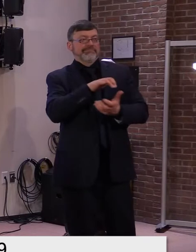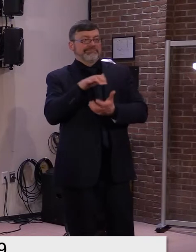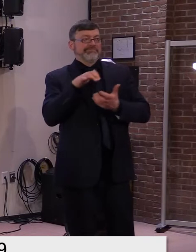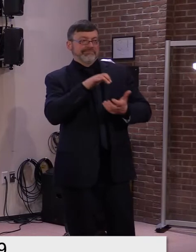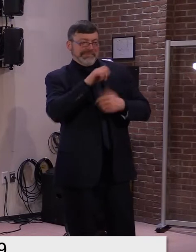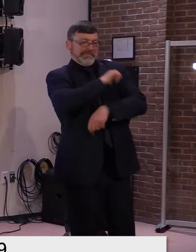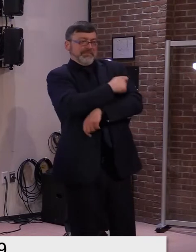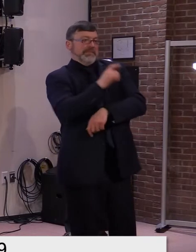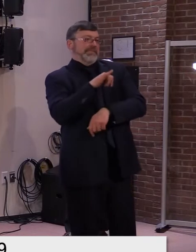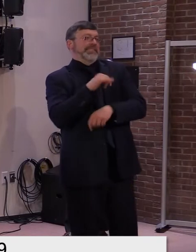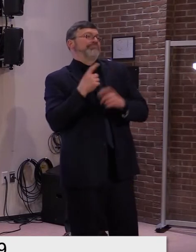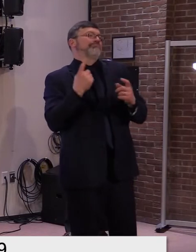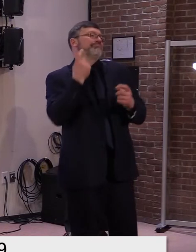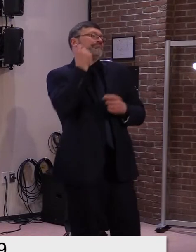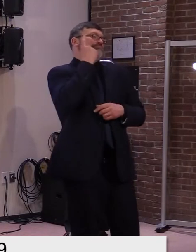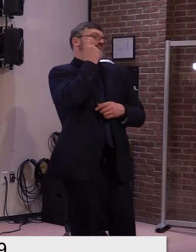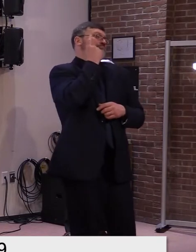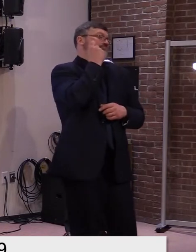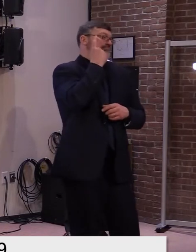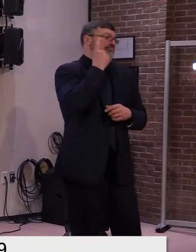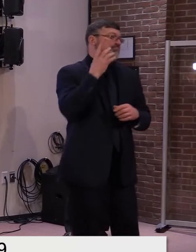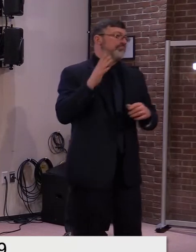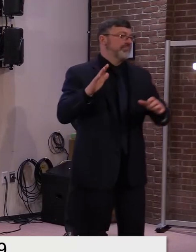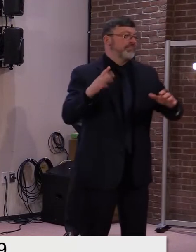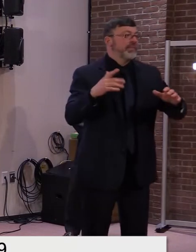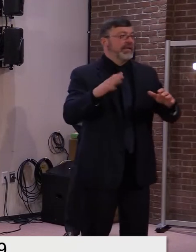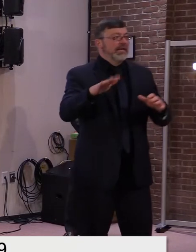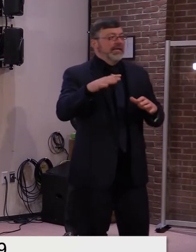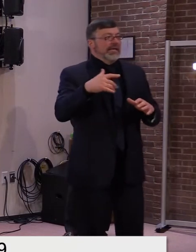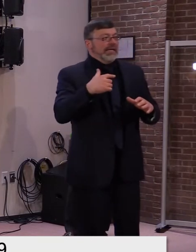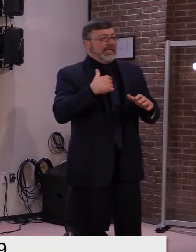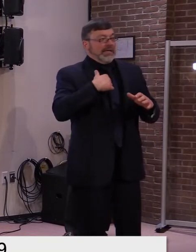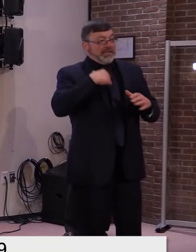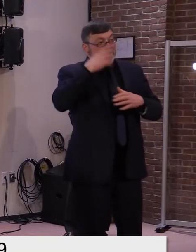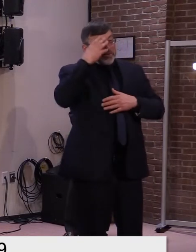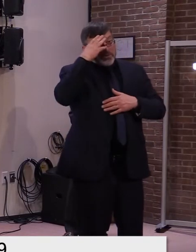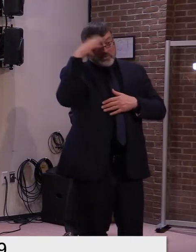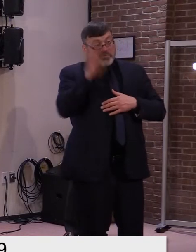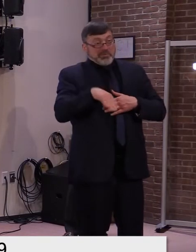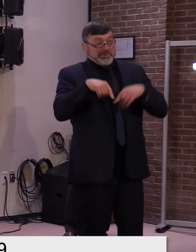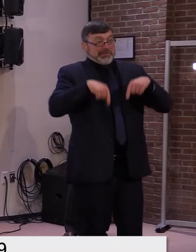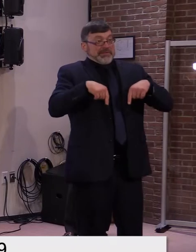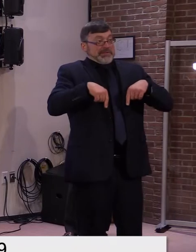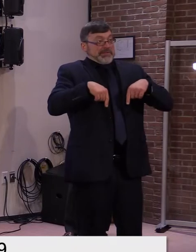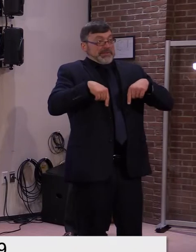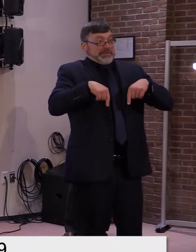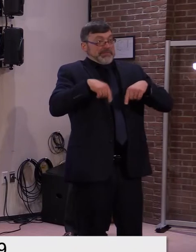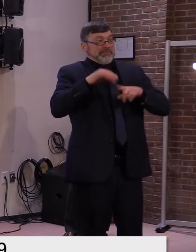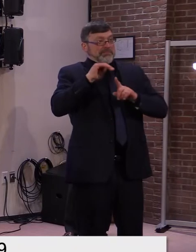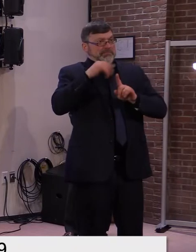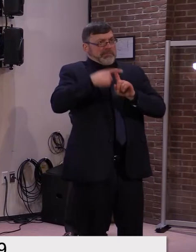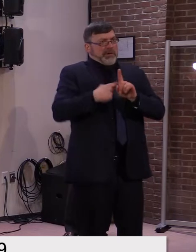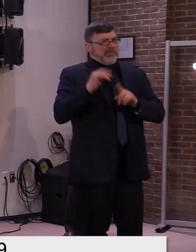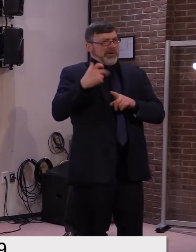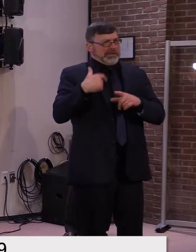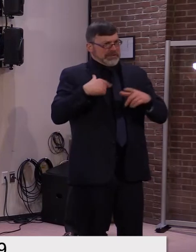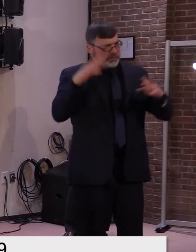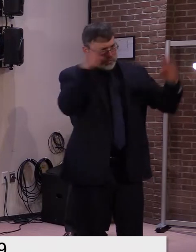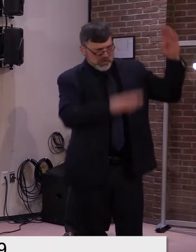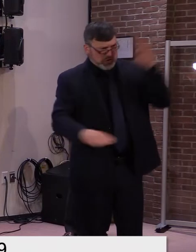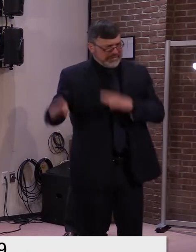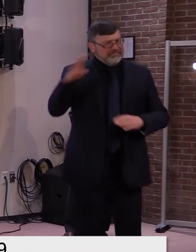very concerning. And so we're just waiting until we have a little bit more time under our belt. But you're going to be, again, hearing